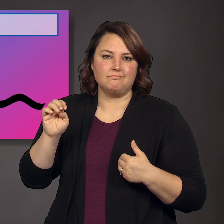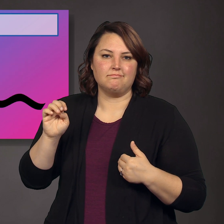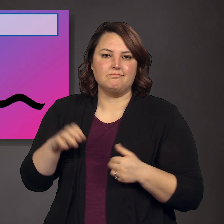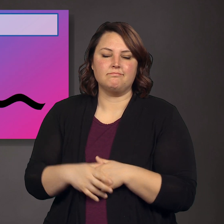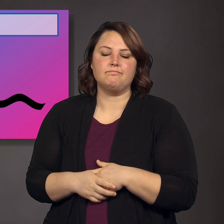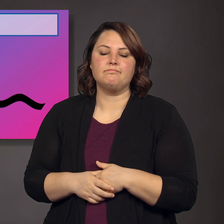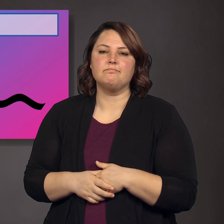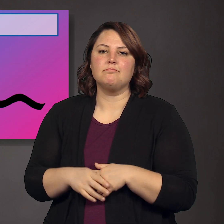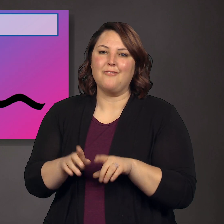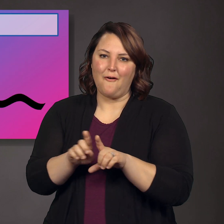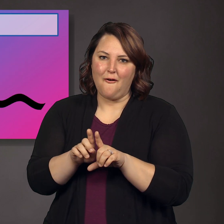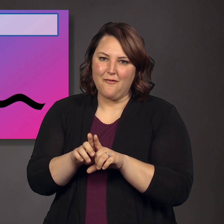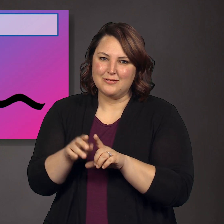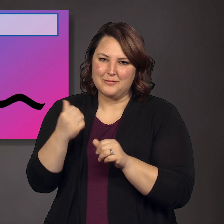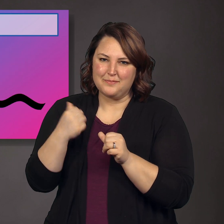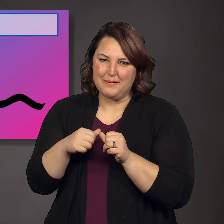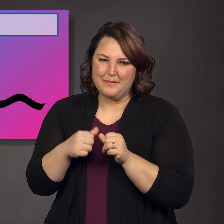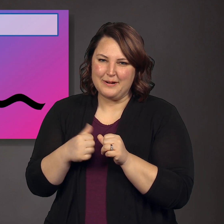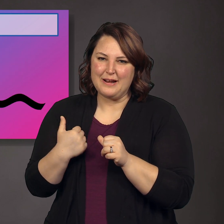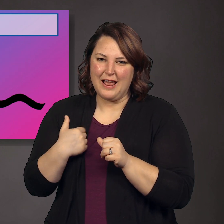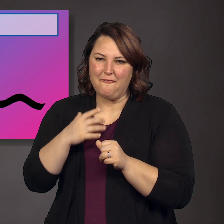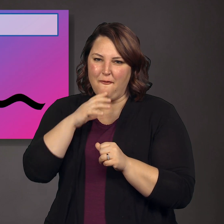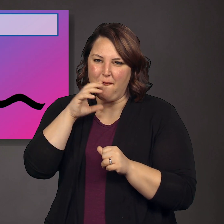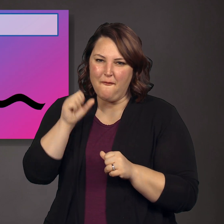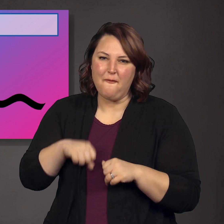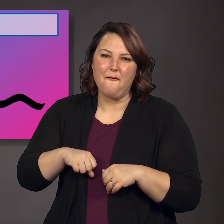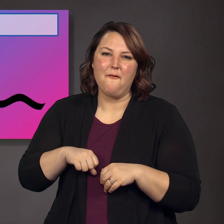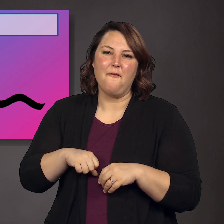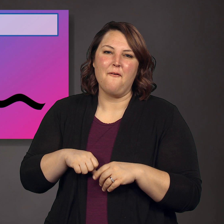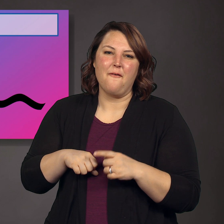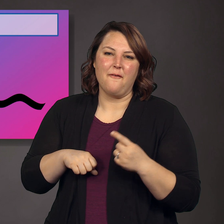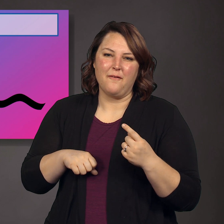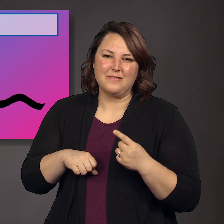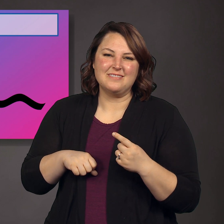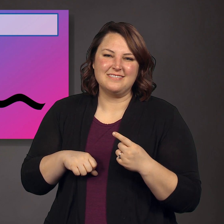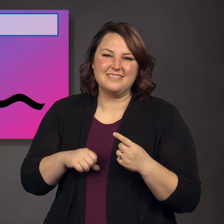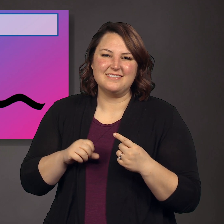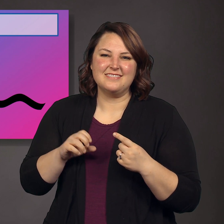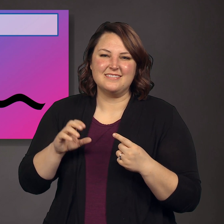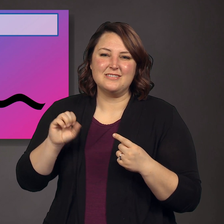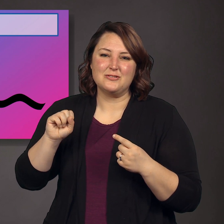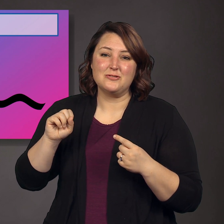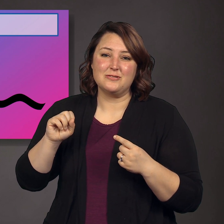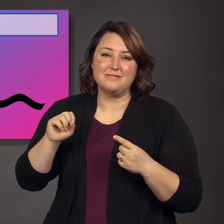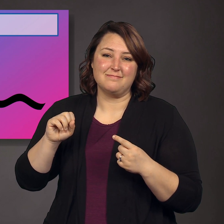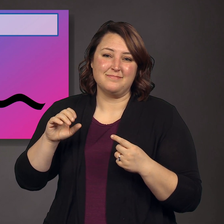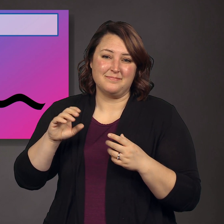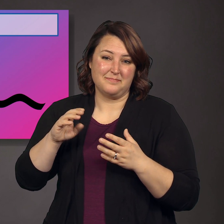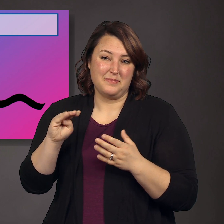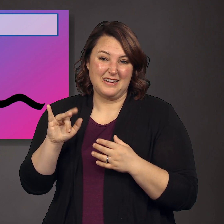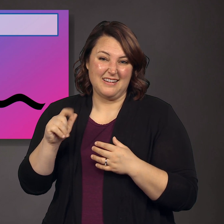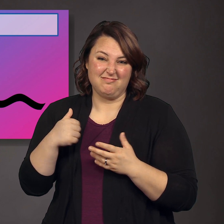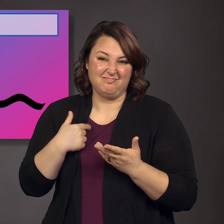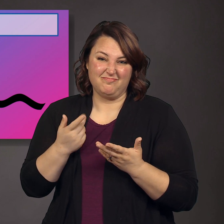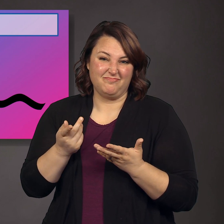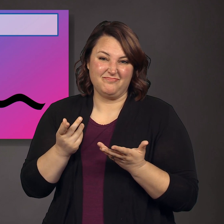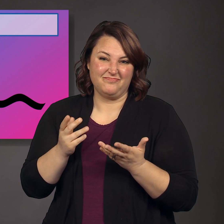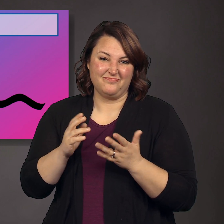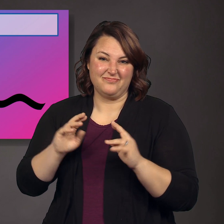Also bear in mind, we've had storage media go obsolete. Floppy disks you probably can